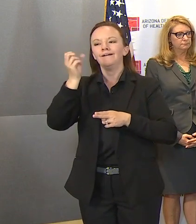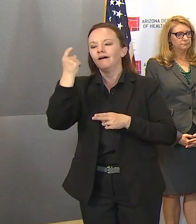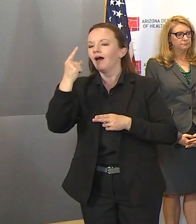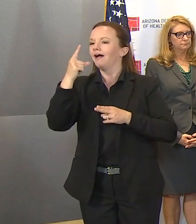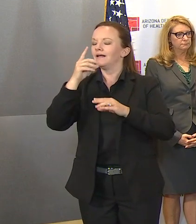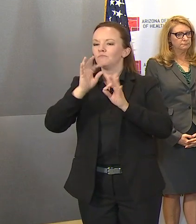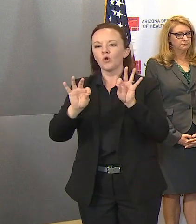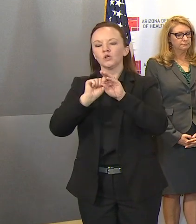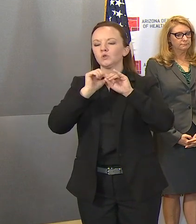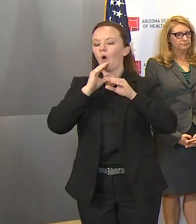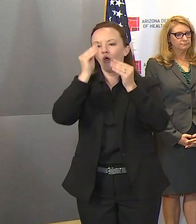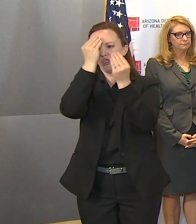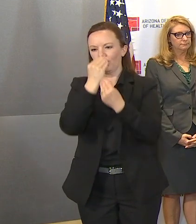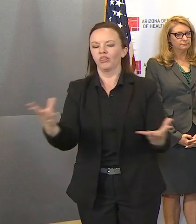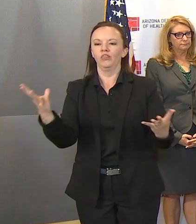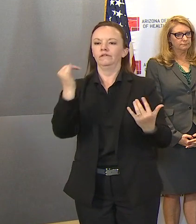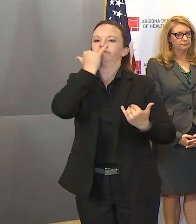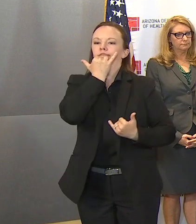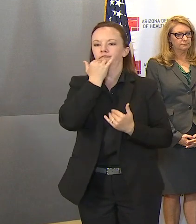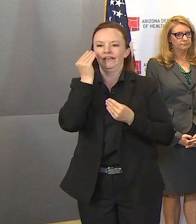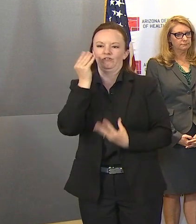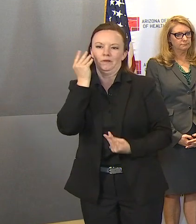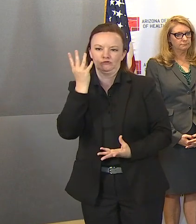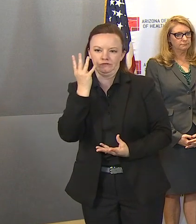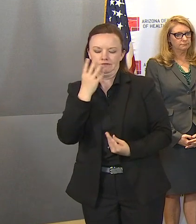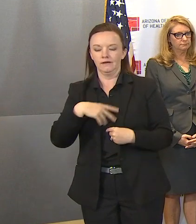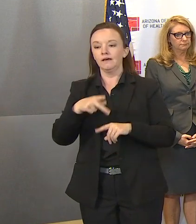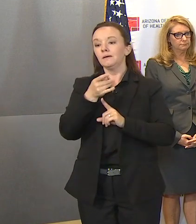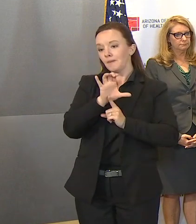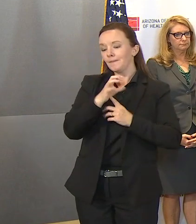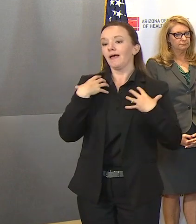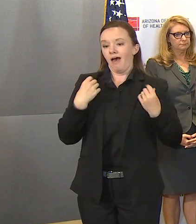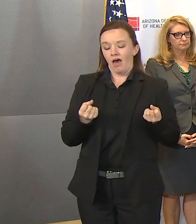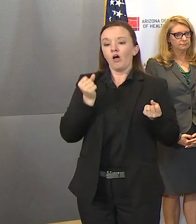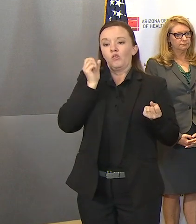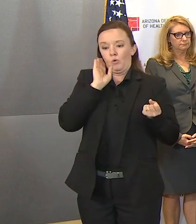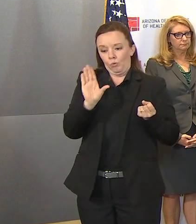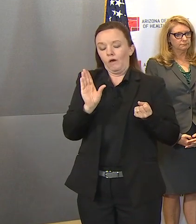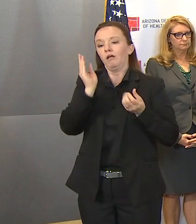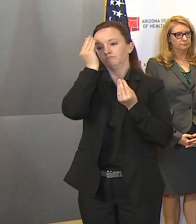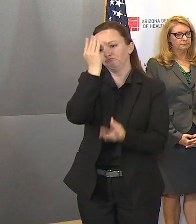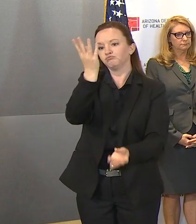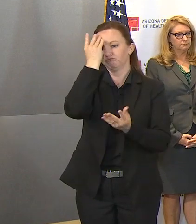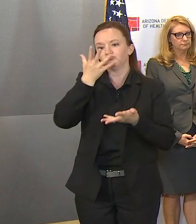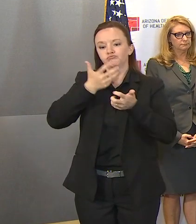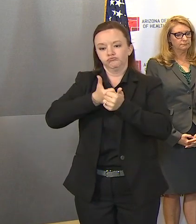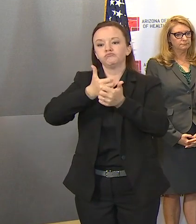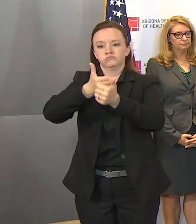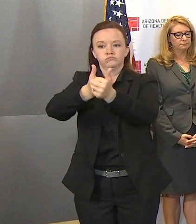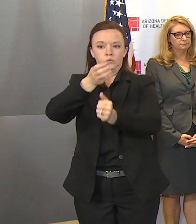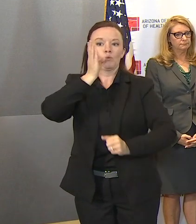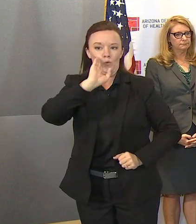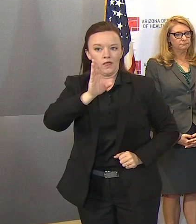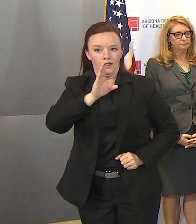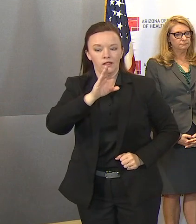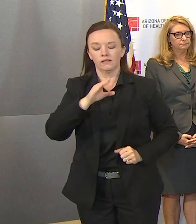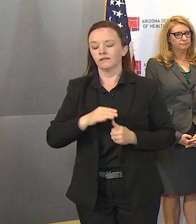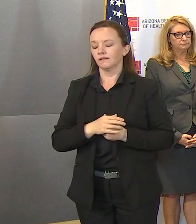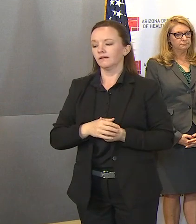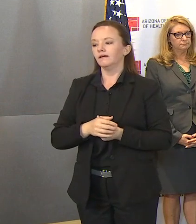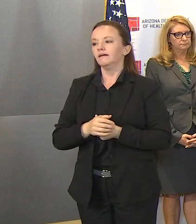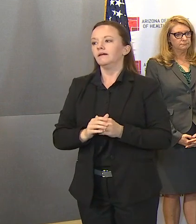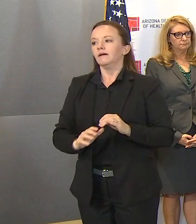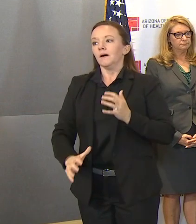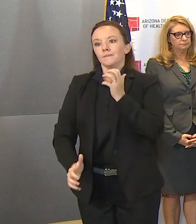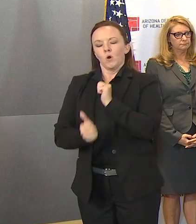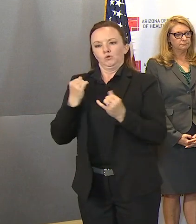information. The public health departments are great resources and will continue to provide factual, up-to-date information. You can always find the